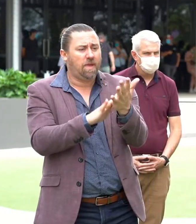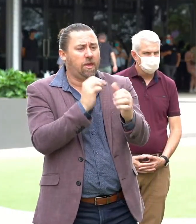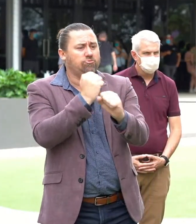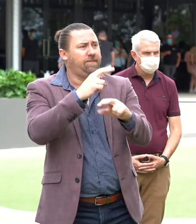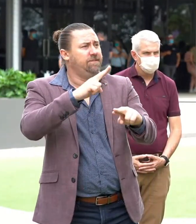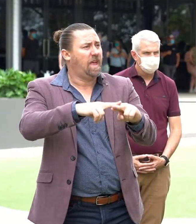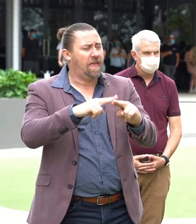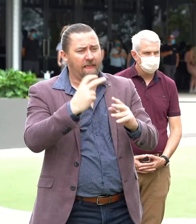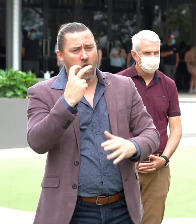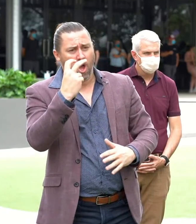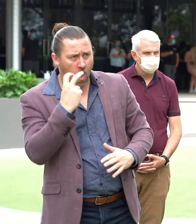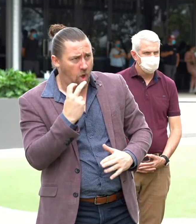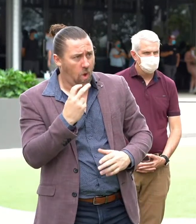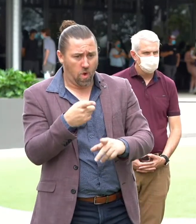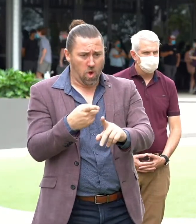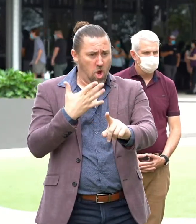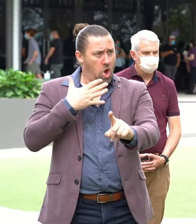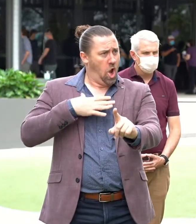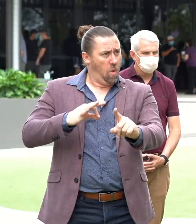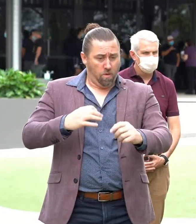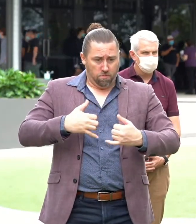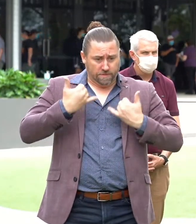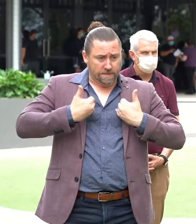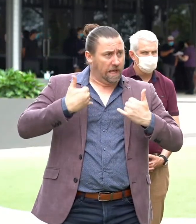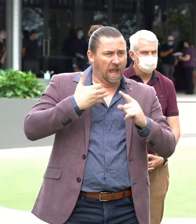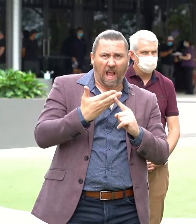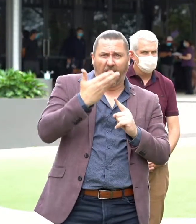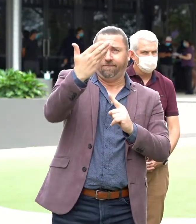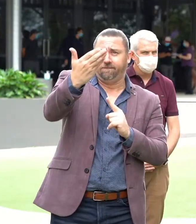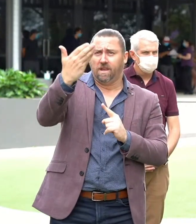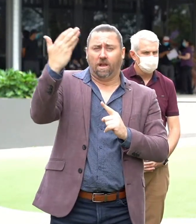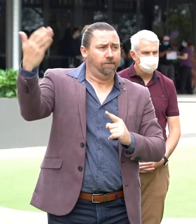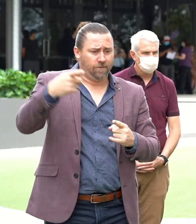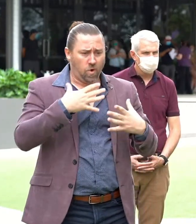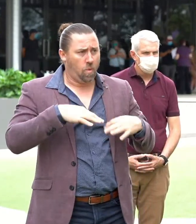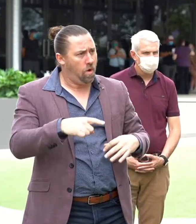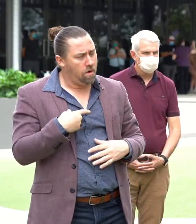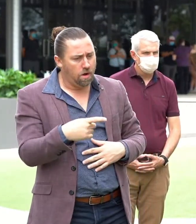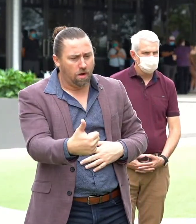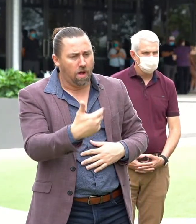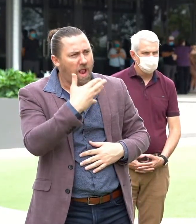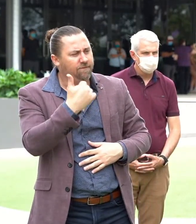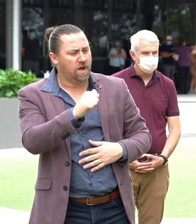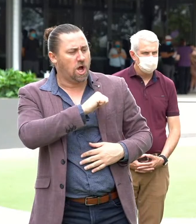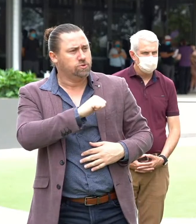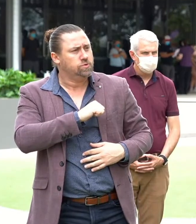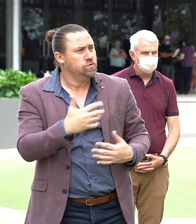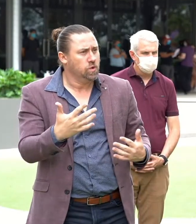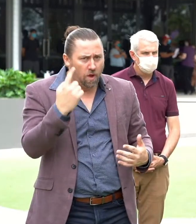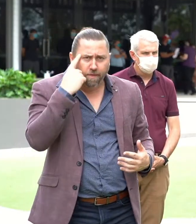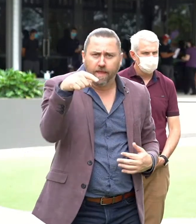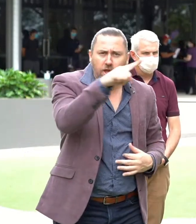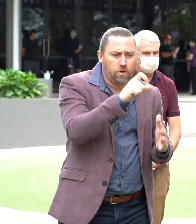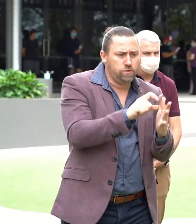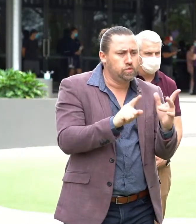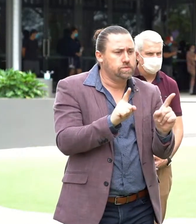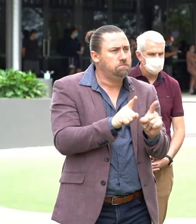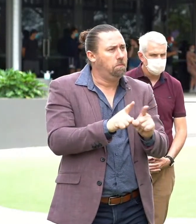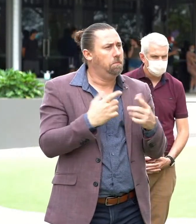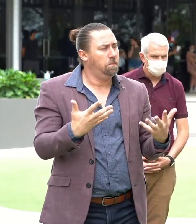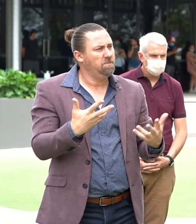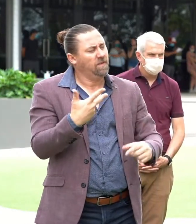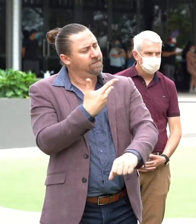elderly grandparents, your young siblings, your aunts, your uncles, whoever, but make sure that you do get vaccinated. That is